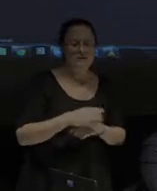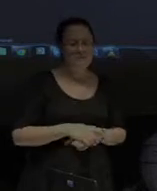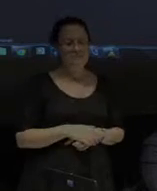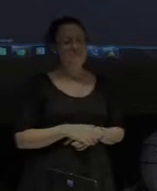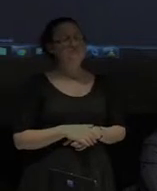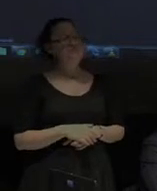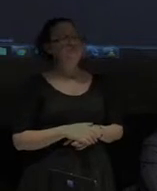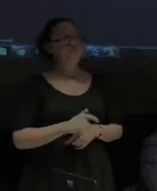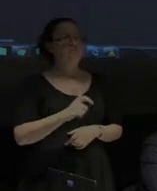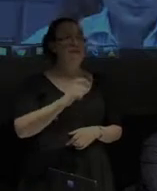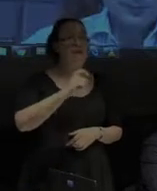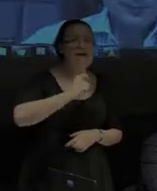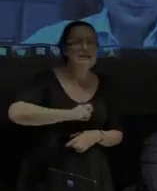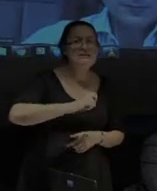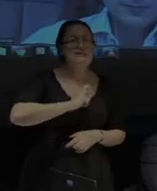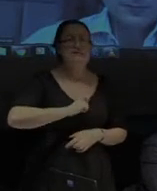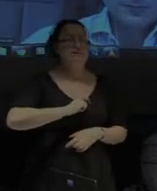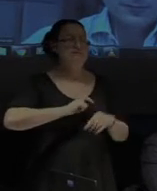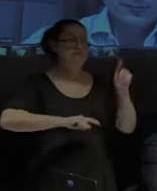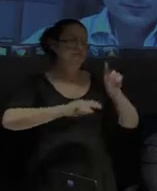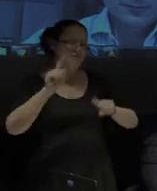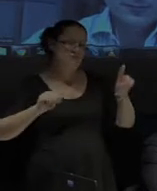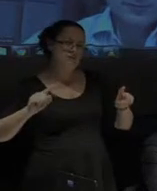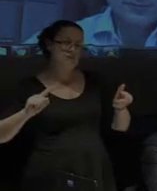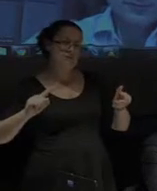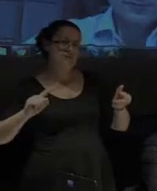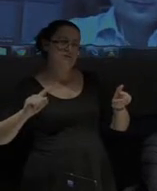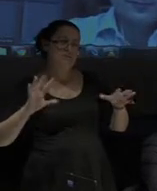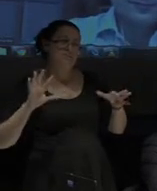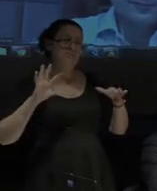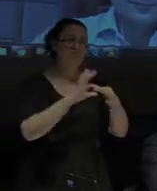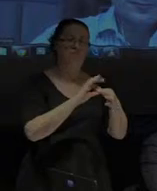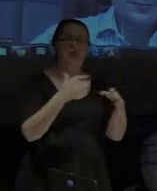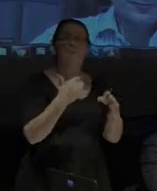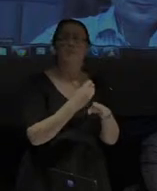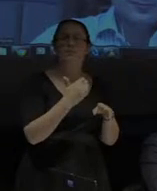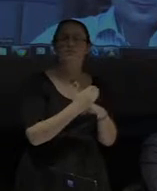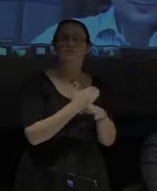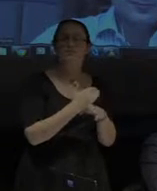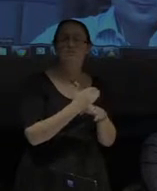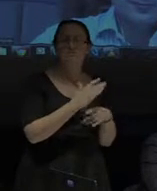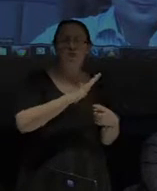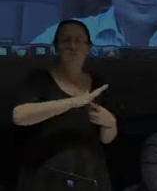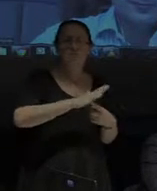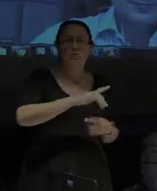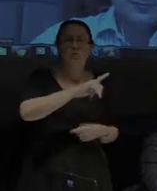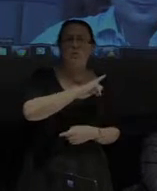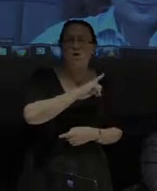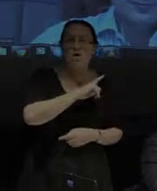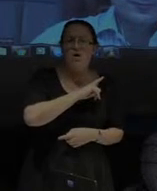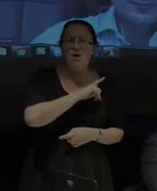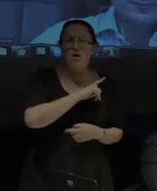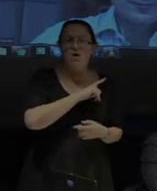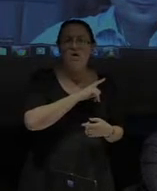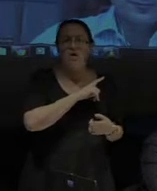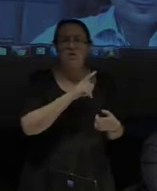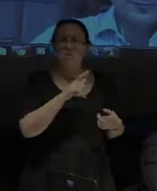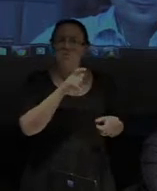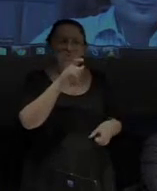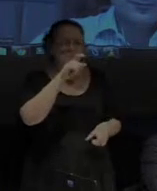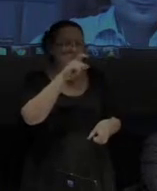and diversity in terms of employment and why this matters and what can be done and what should be done about